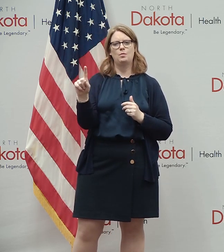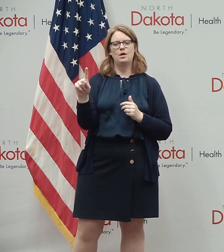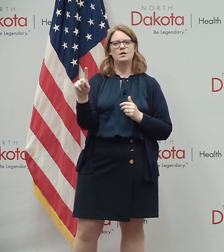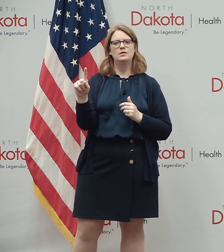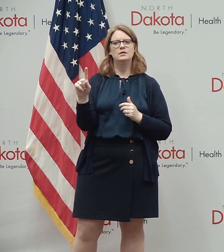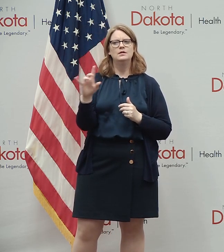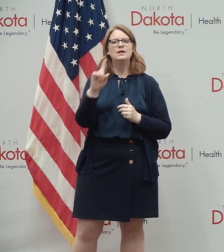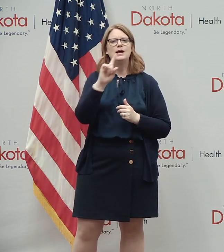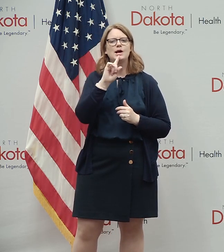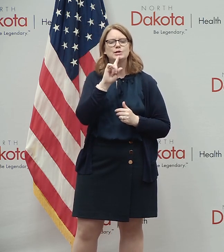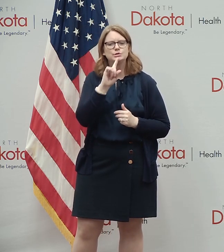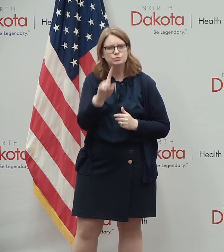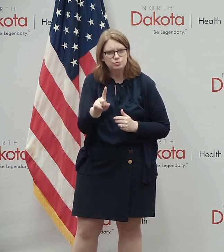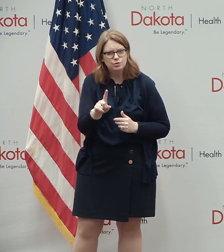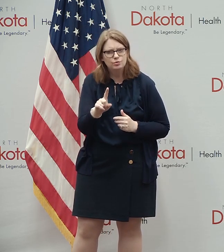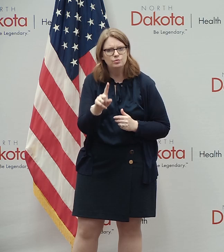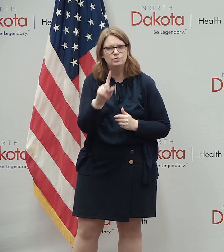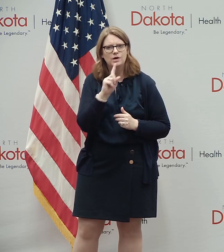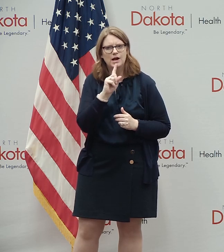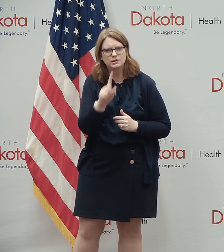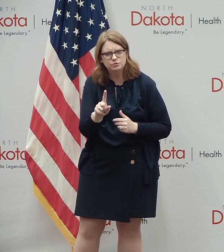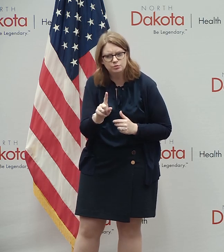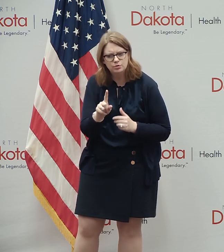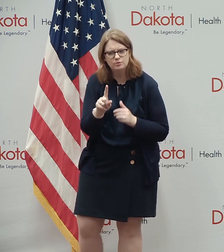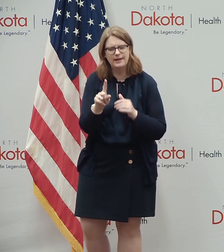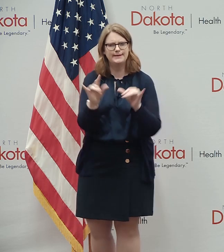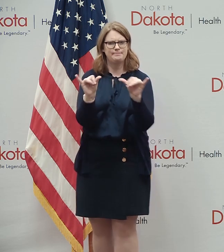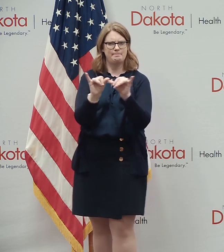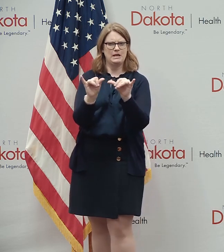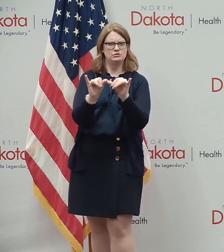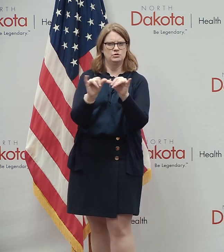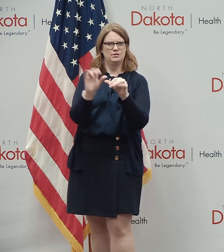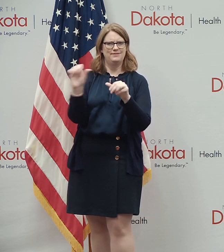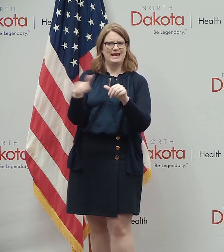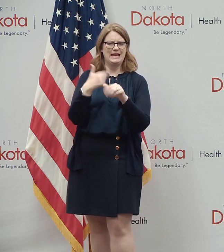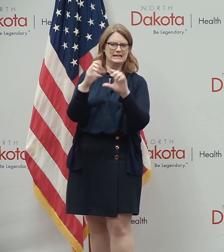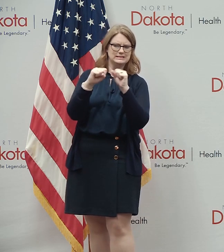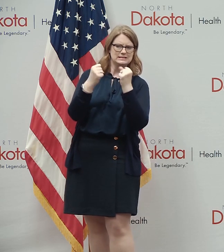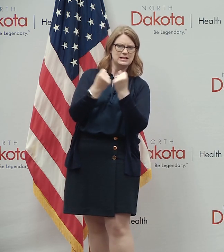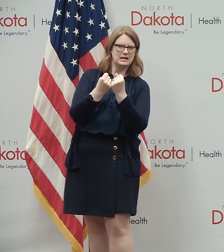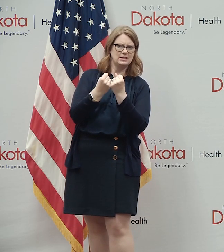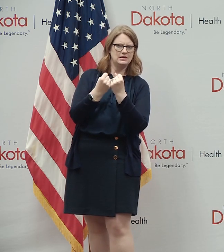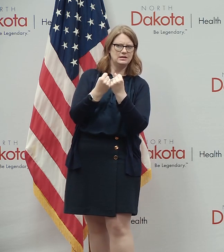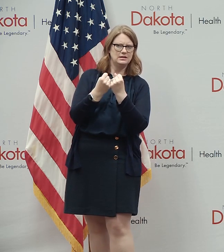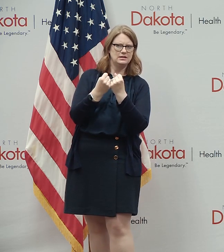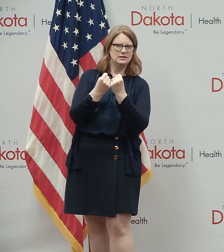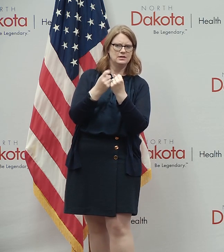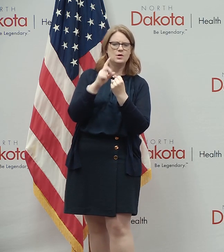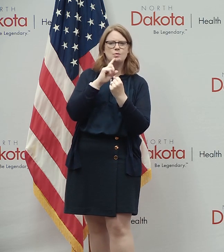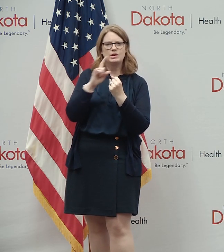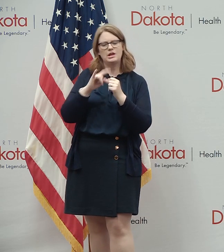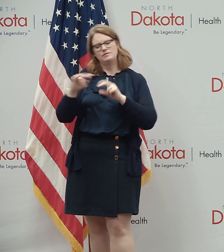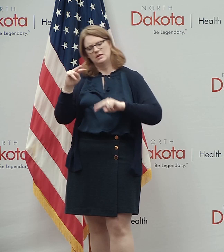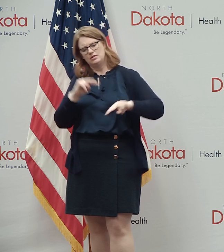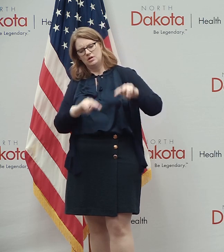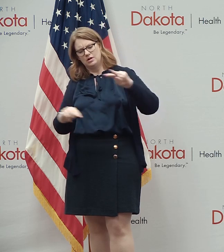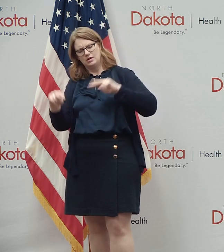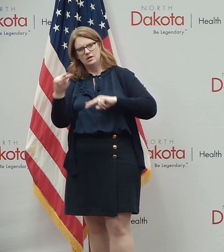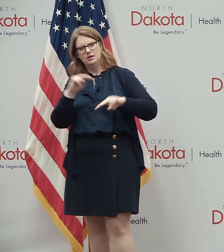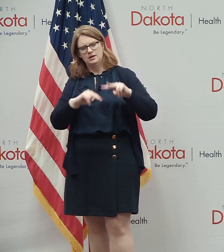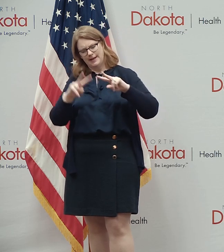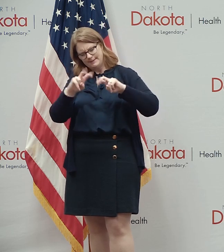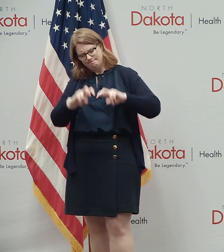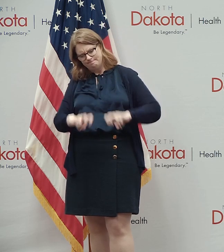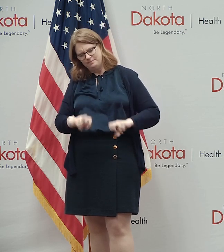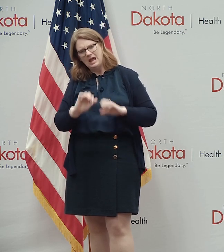that a true measure of any society can be found by how it treats its most vulnerable members. And this is why, since